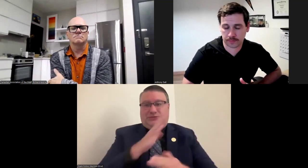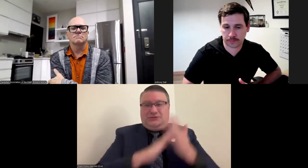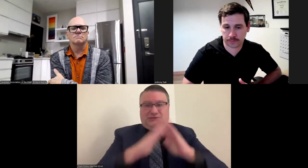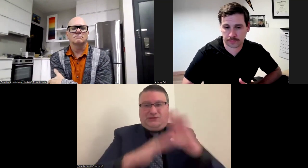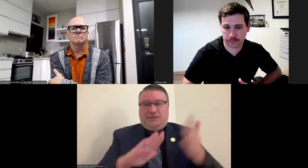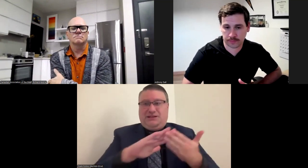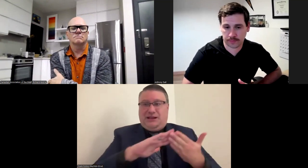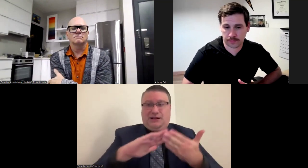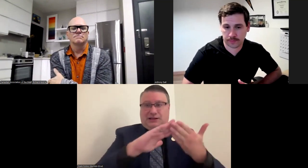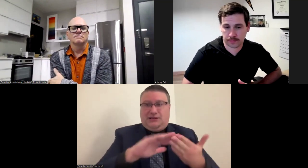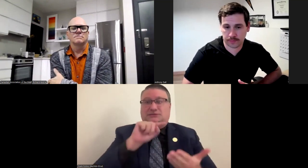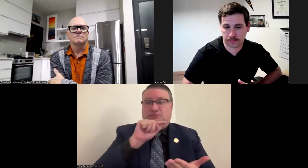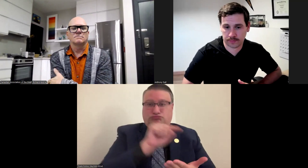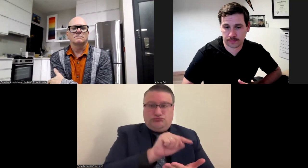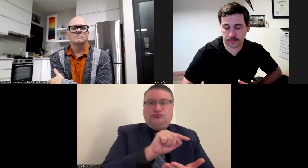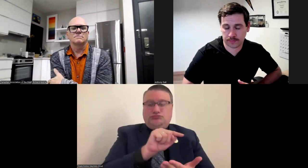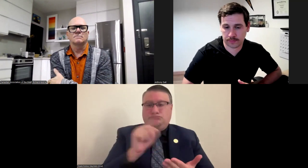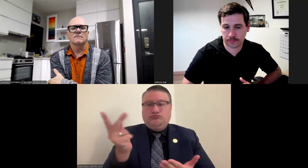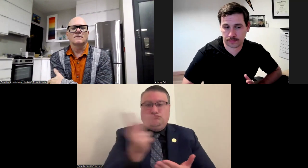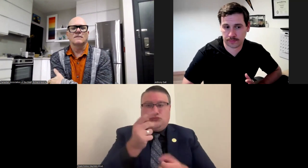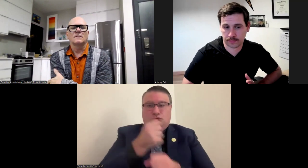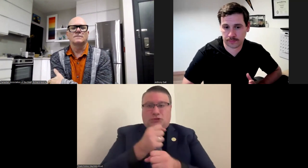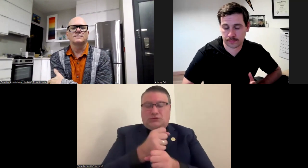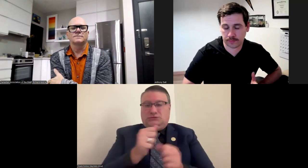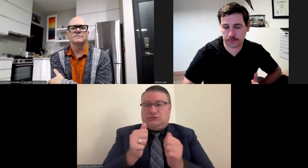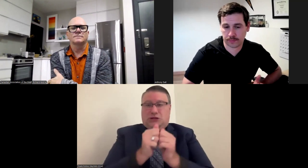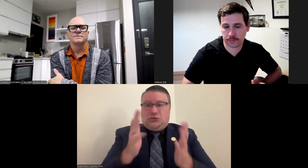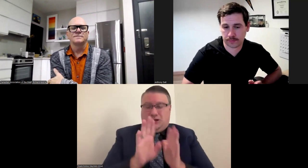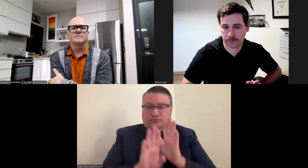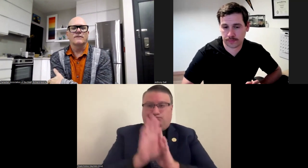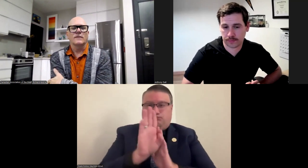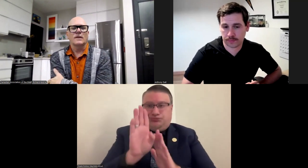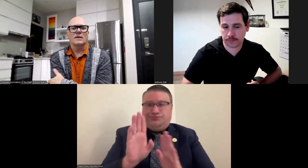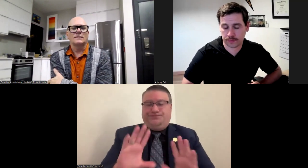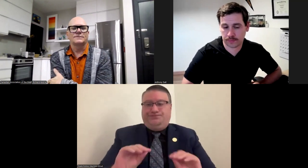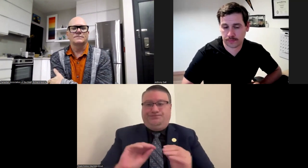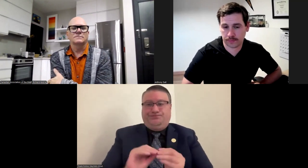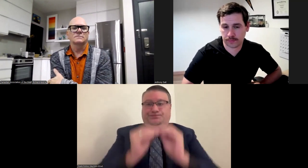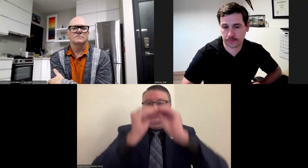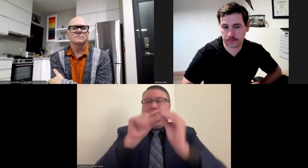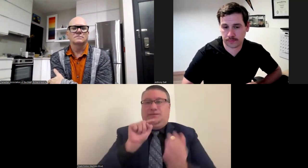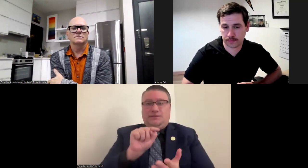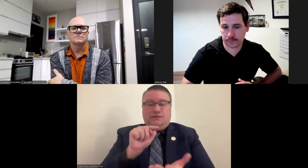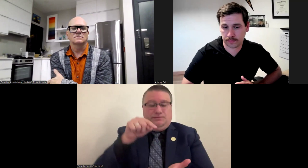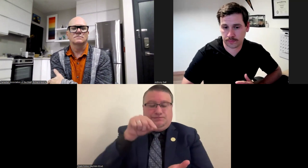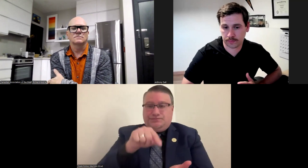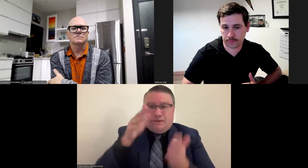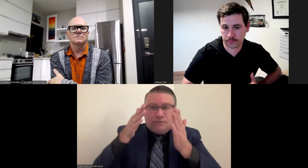and alliances. So there is some information available in International Sign Language where we work together to develop